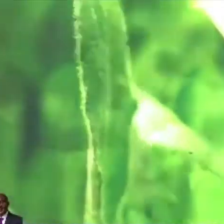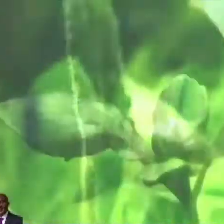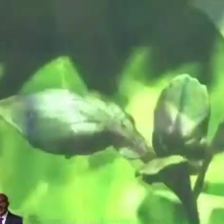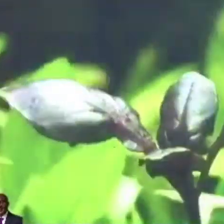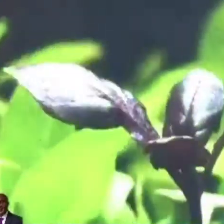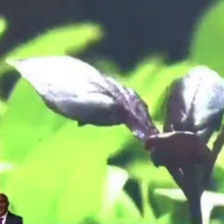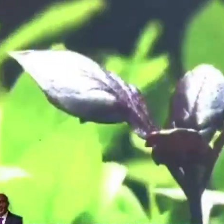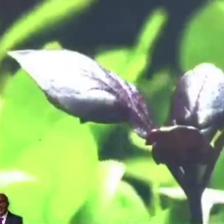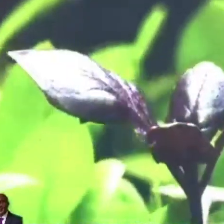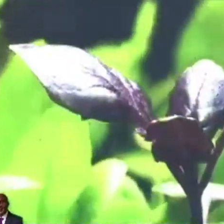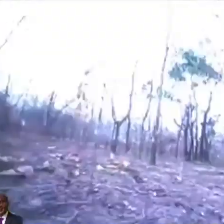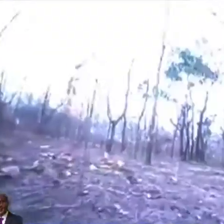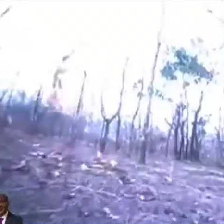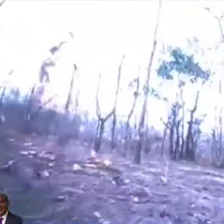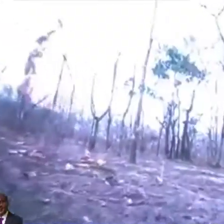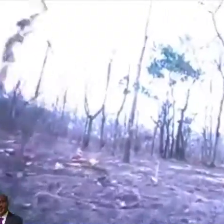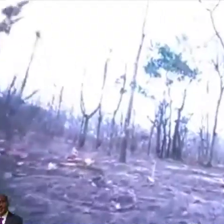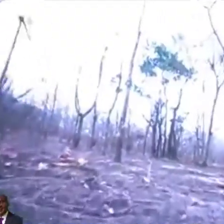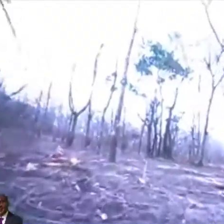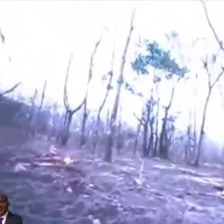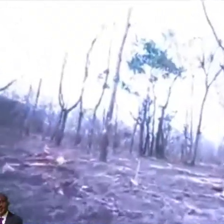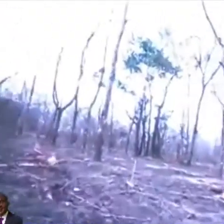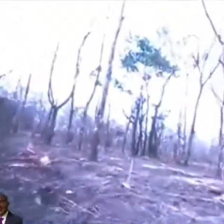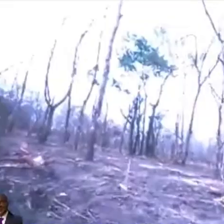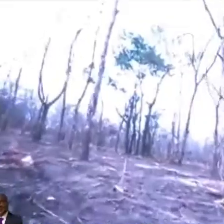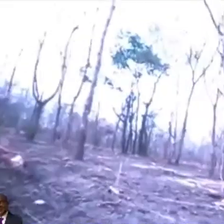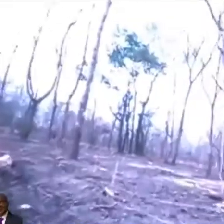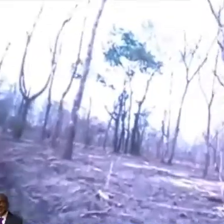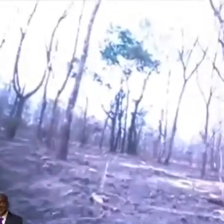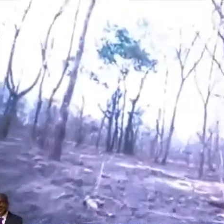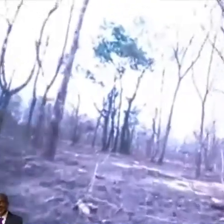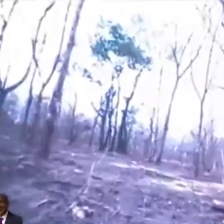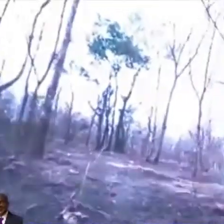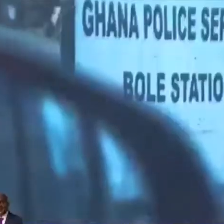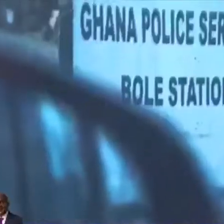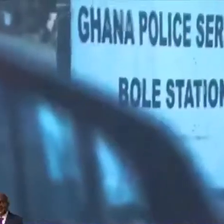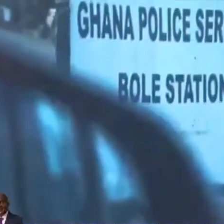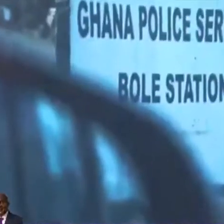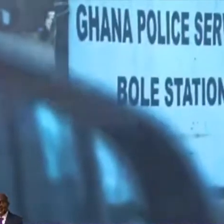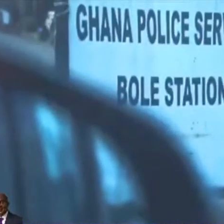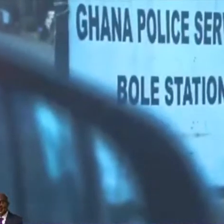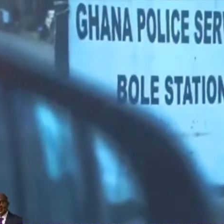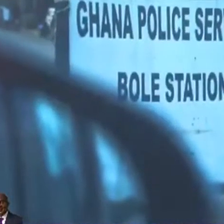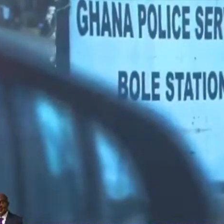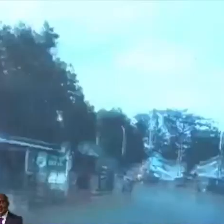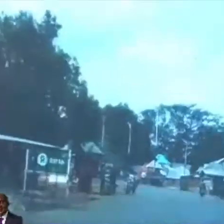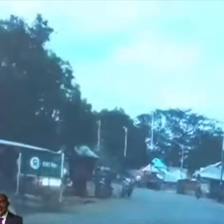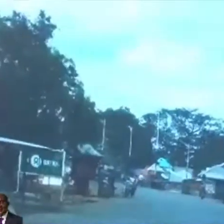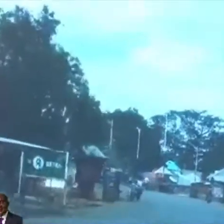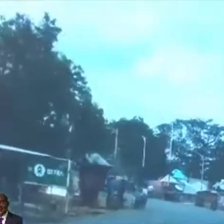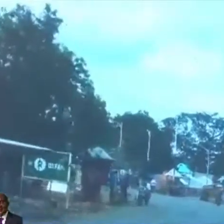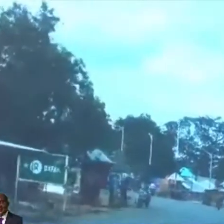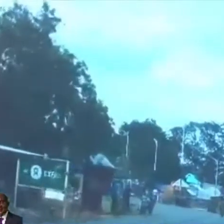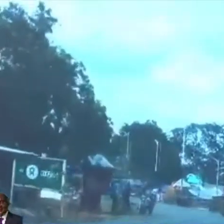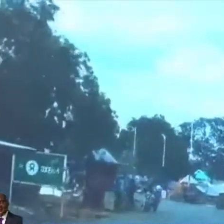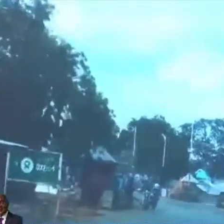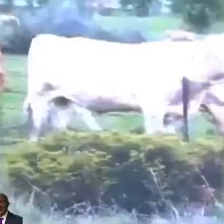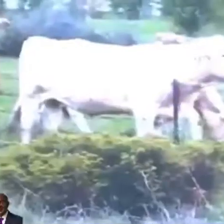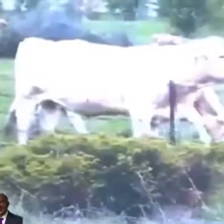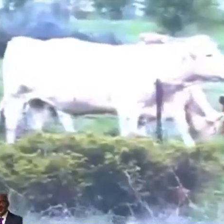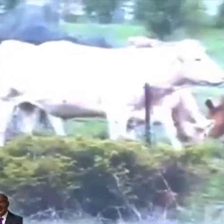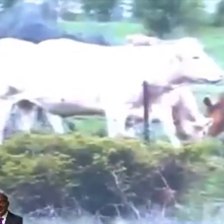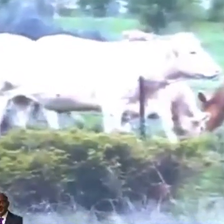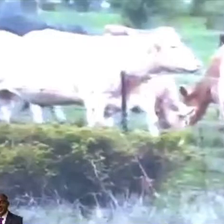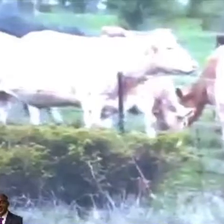water due to the dry and hot climate. This is the Bole district of the Savannah region. It